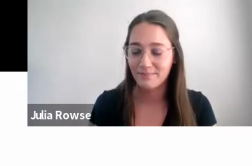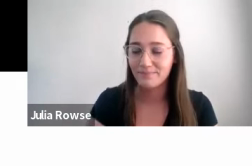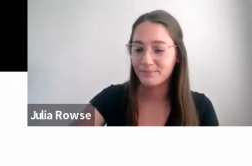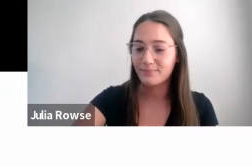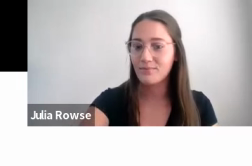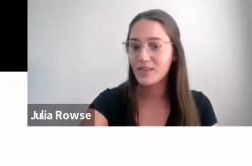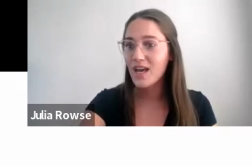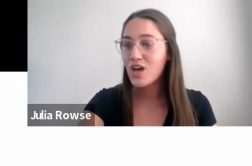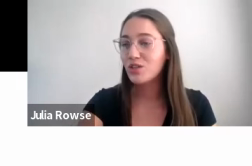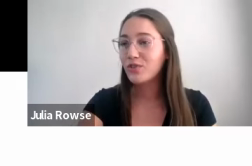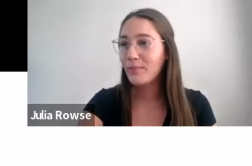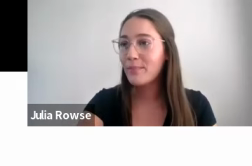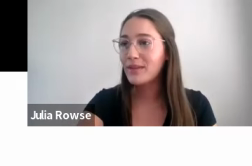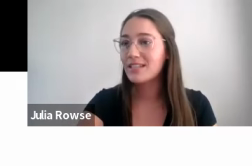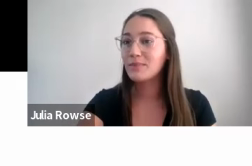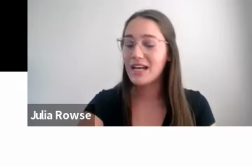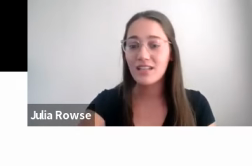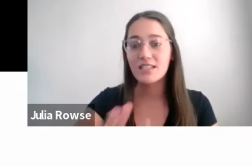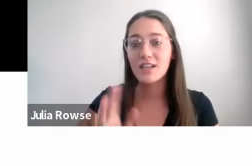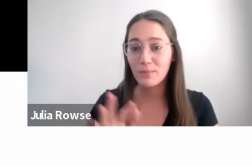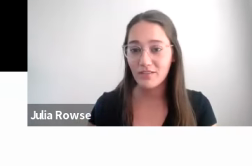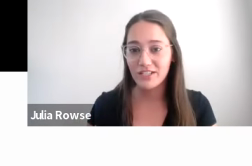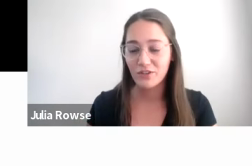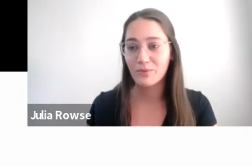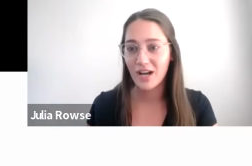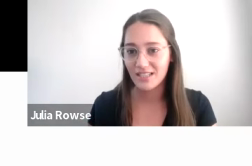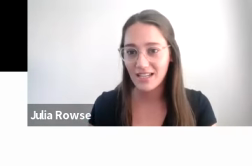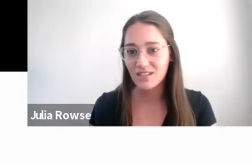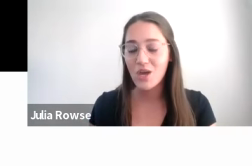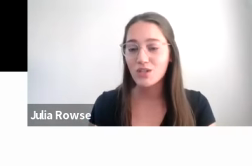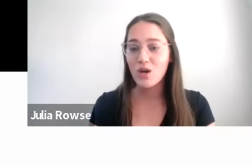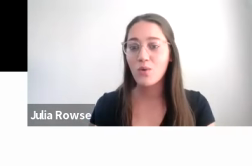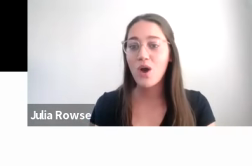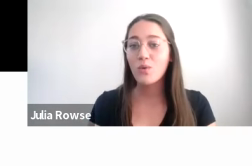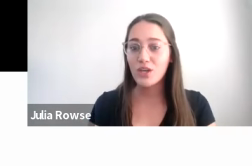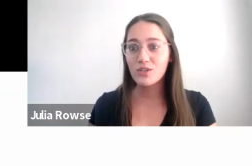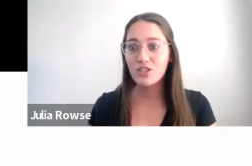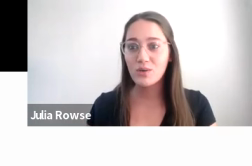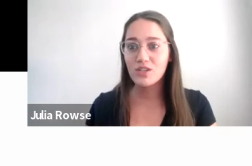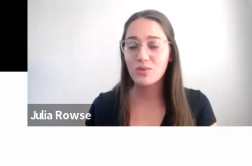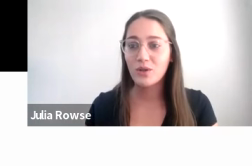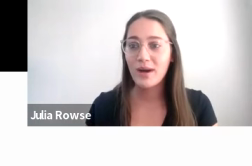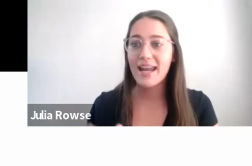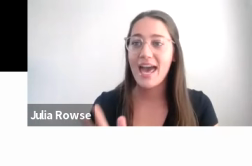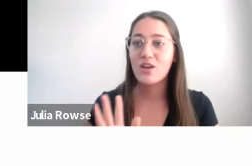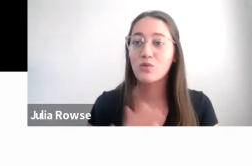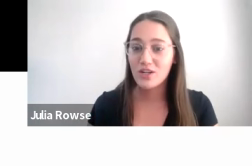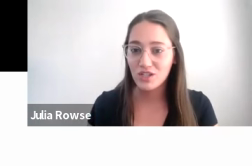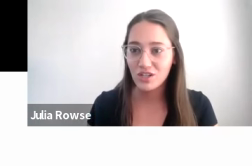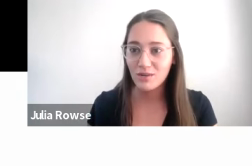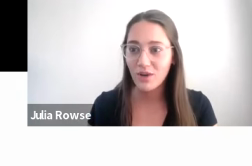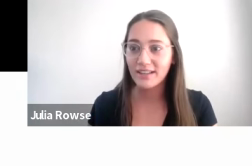time. So for PEP++, it's a little bit of a different process. So what you would do is you would go ahead